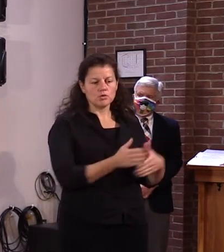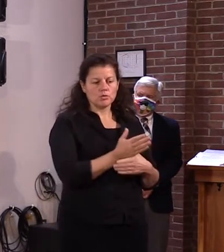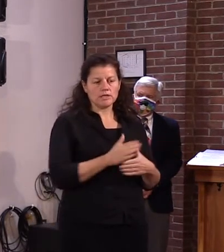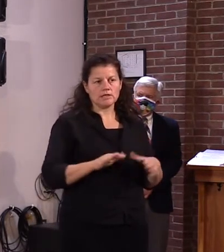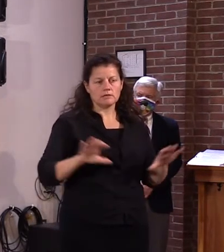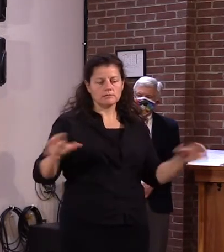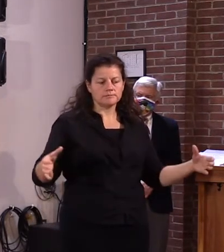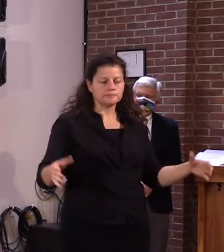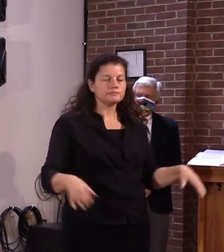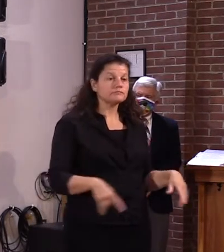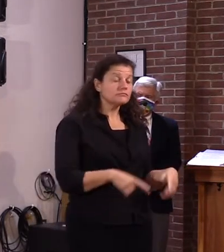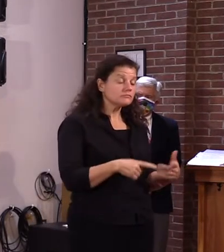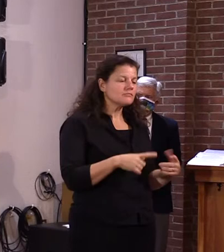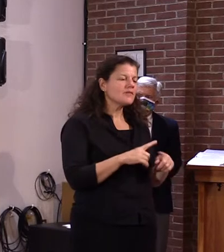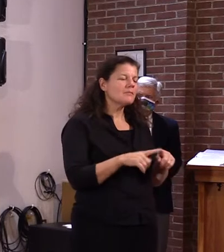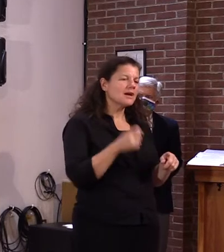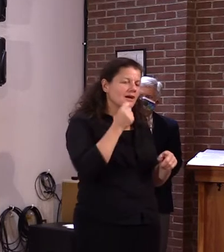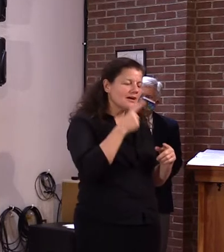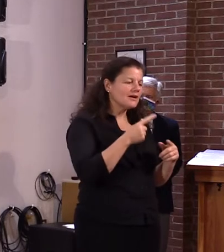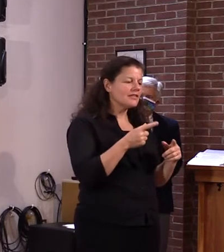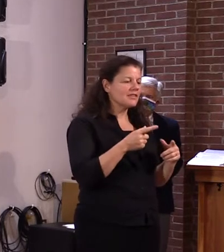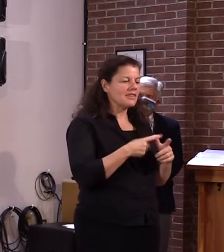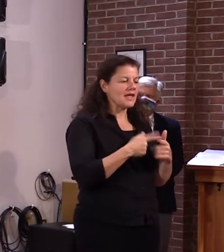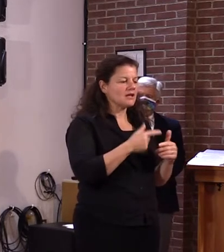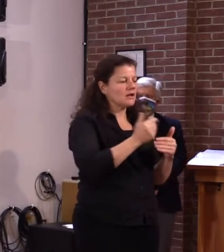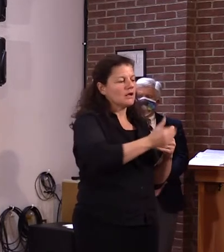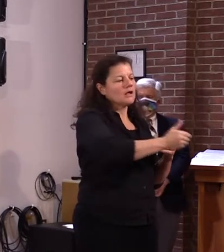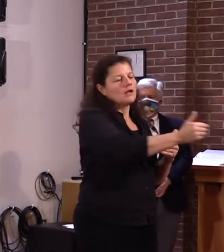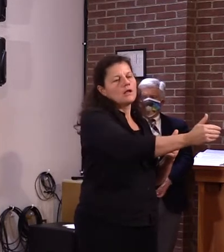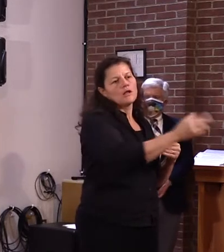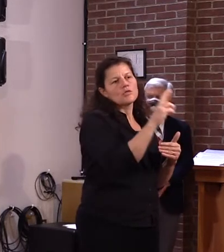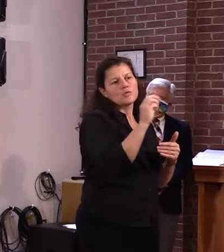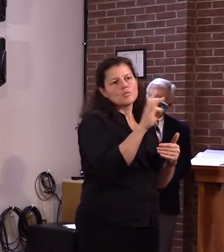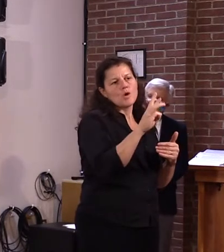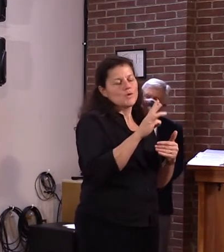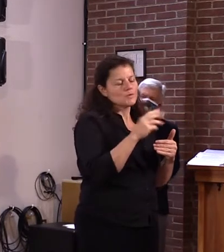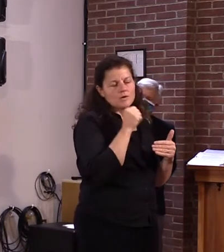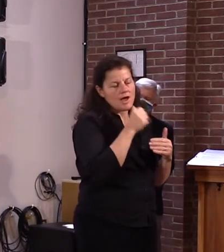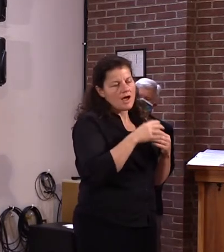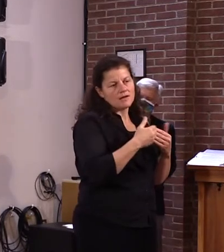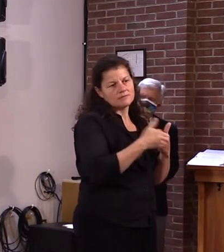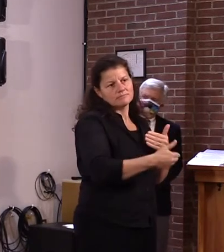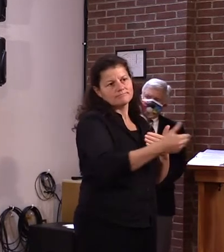bit. The distance between the rows may not have been 6 feet. So